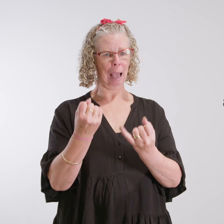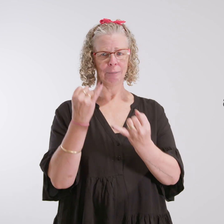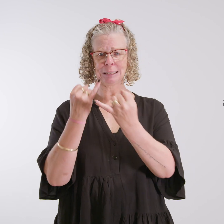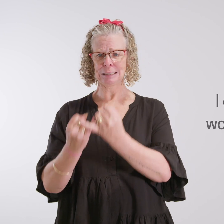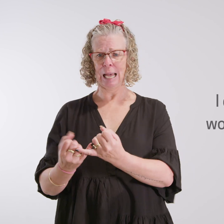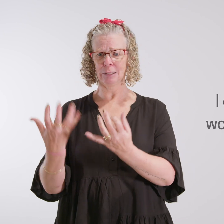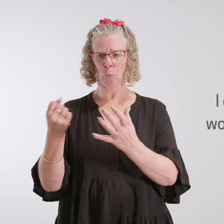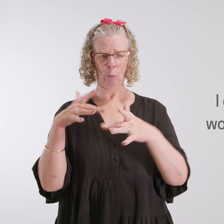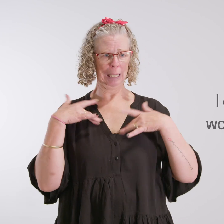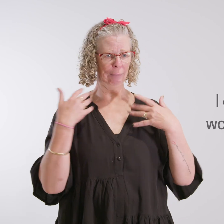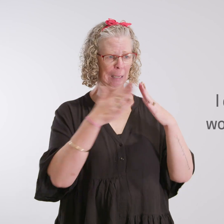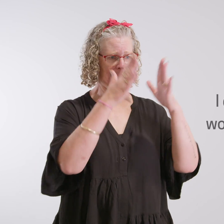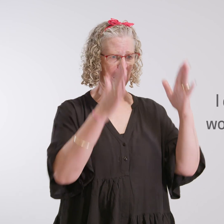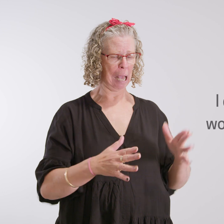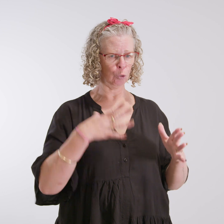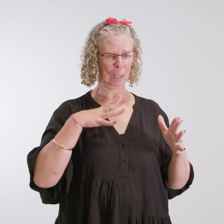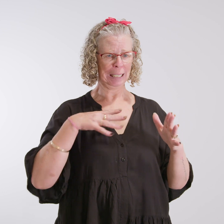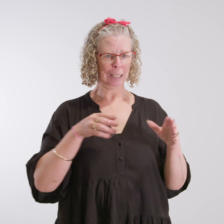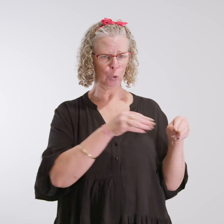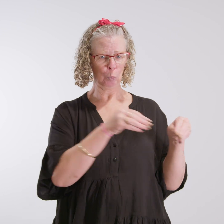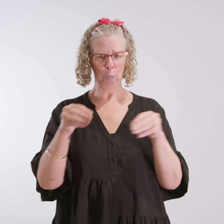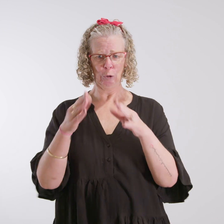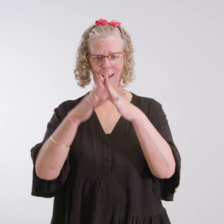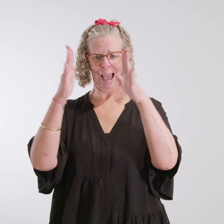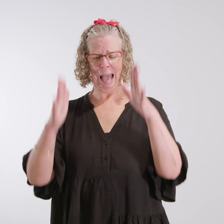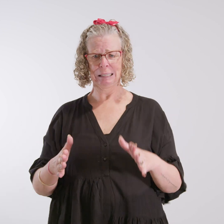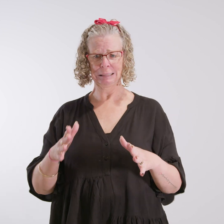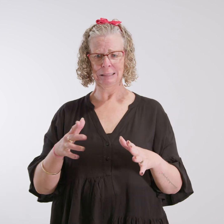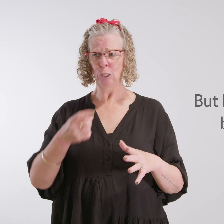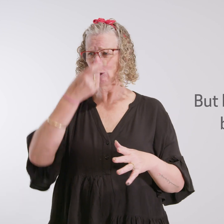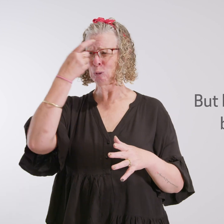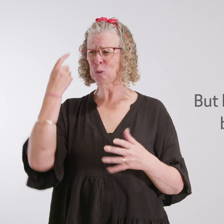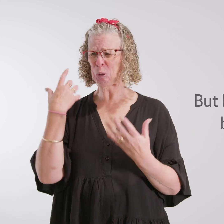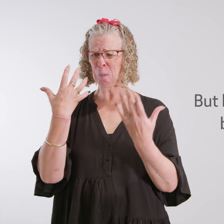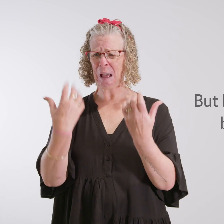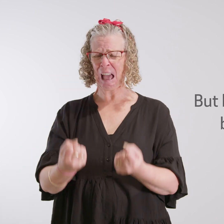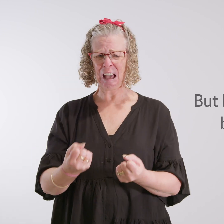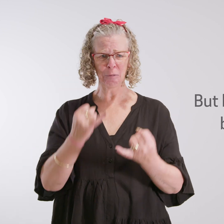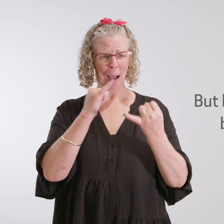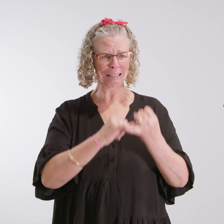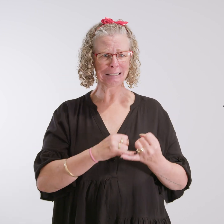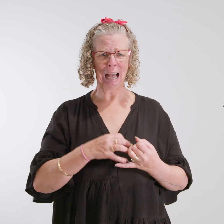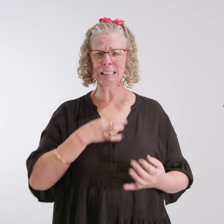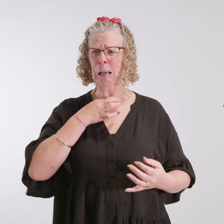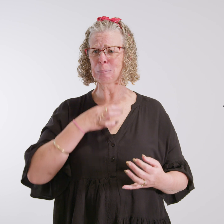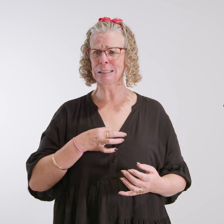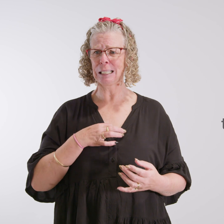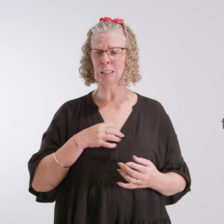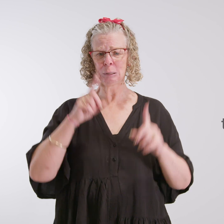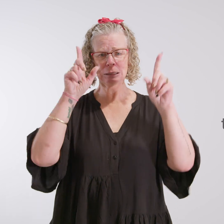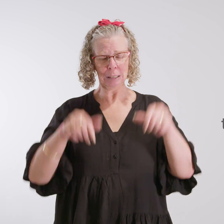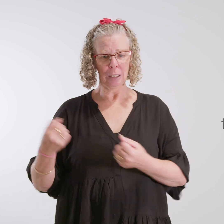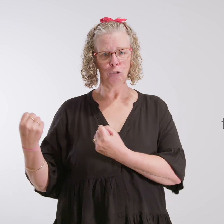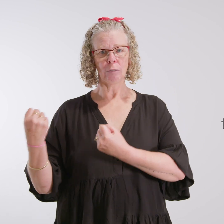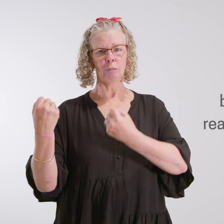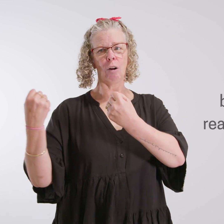bit, I don't know if the word's traumatized. It probably is trauma. But he was pretty upset because we left, and we went up the mountain and we